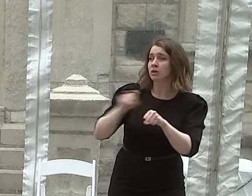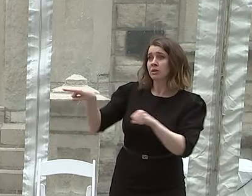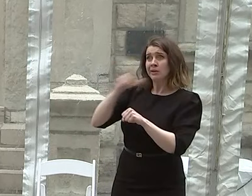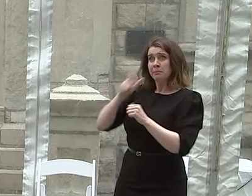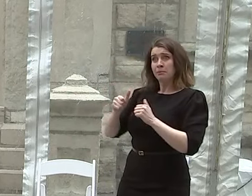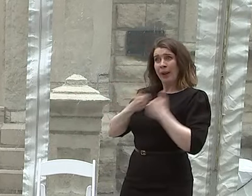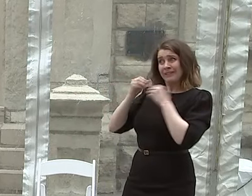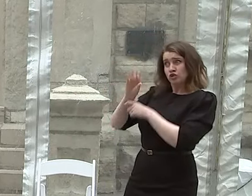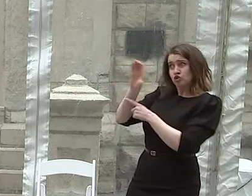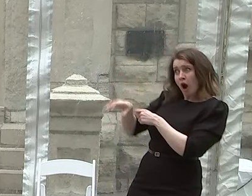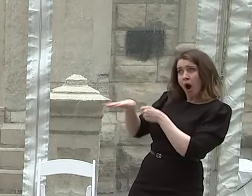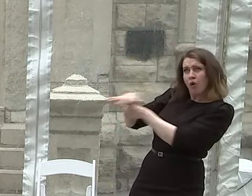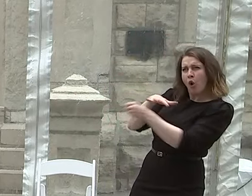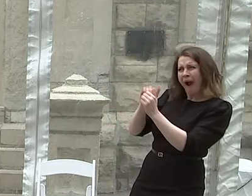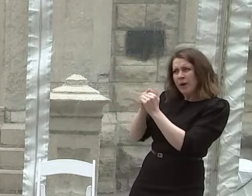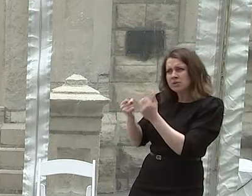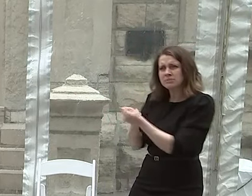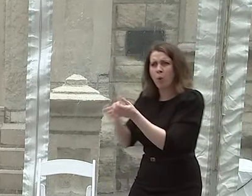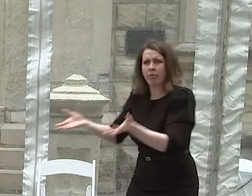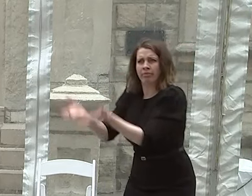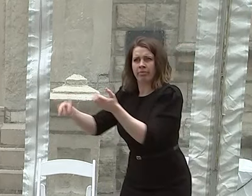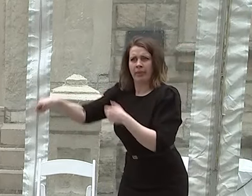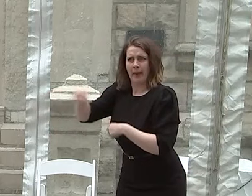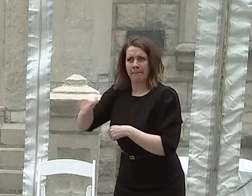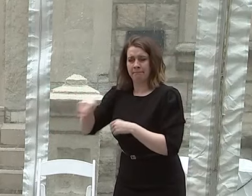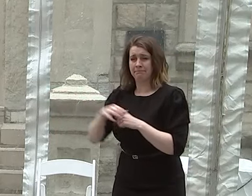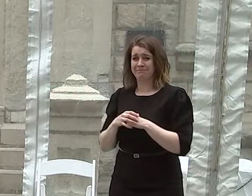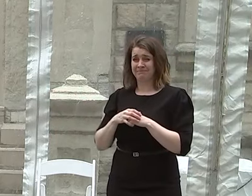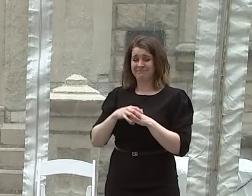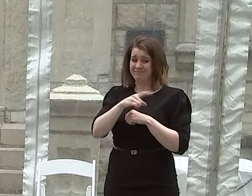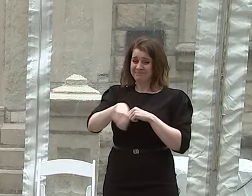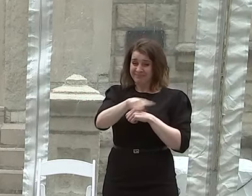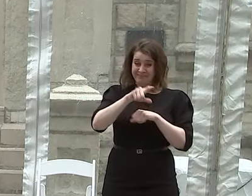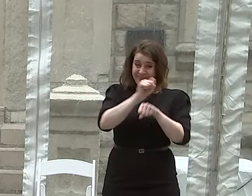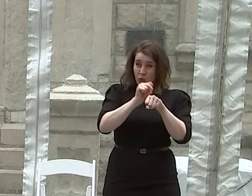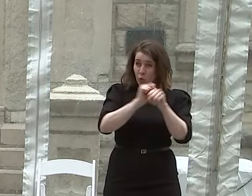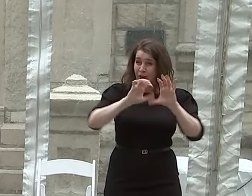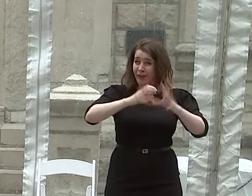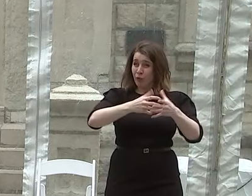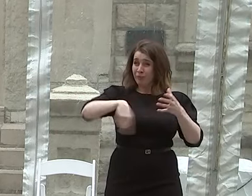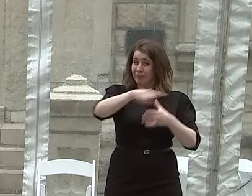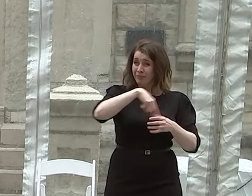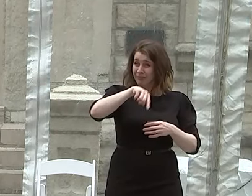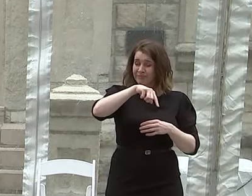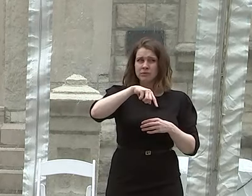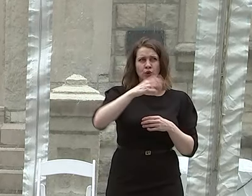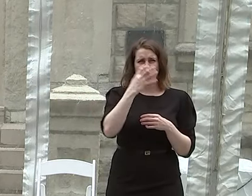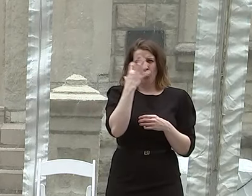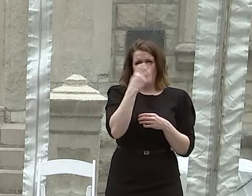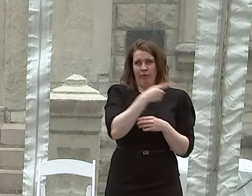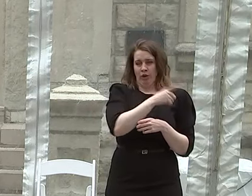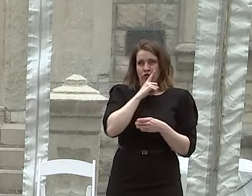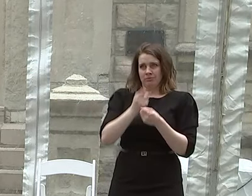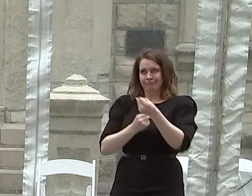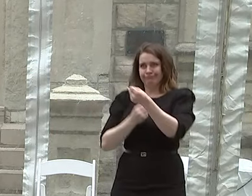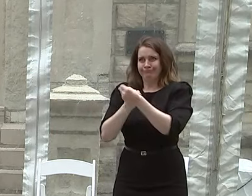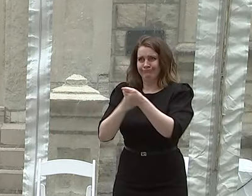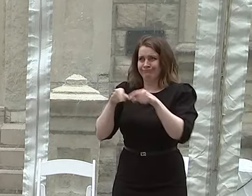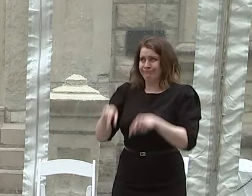Chicago. The working class of this city has been the backbone of this great